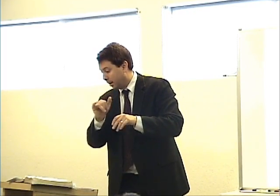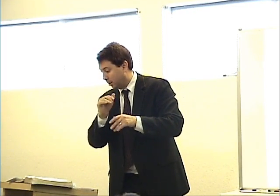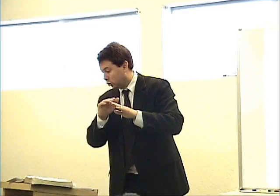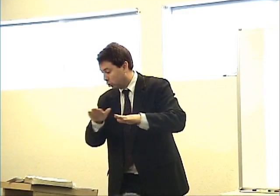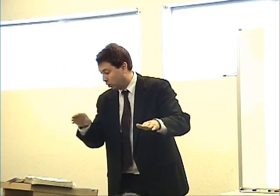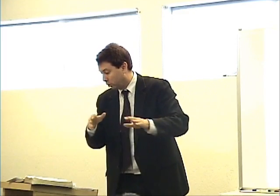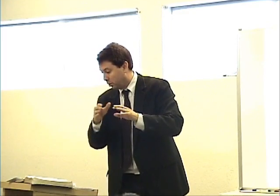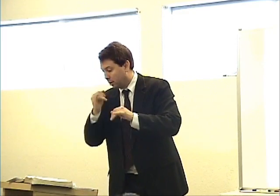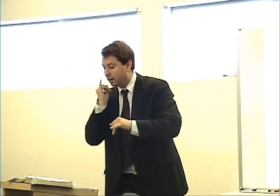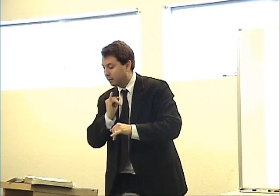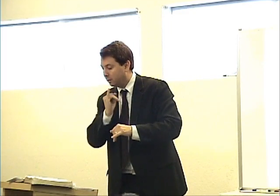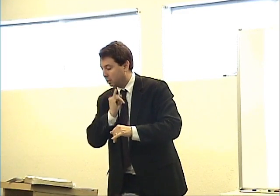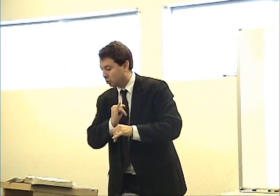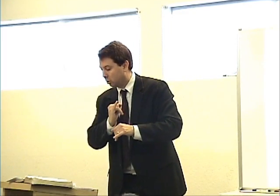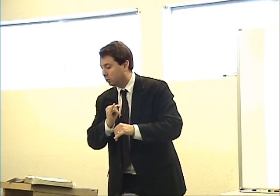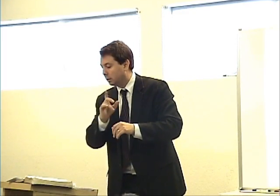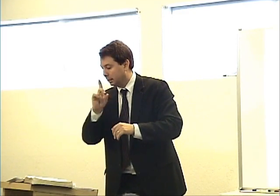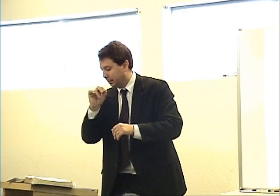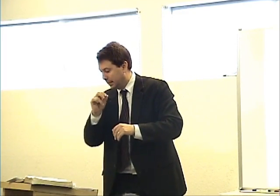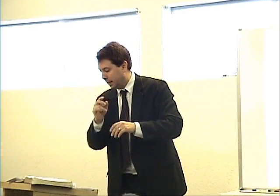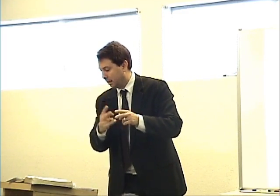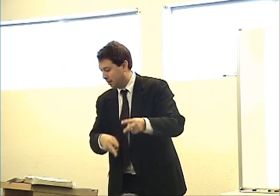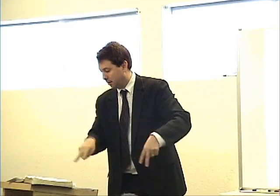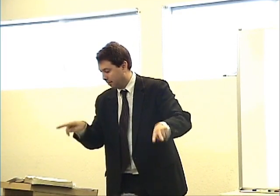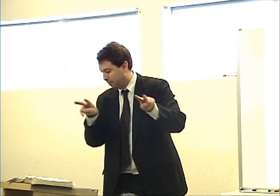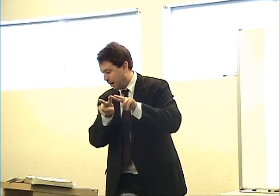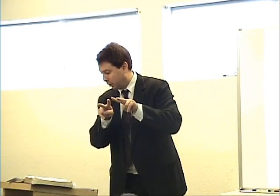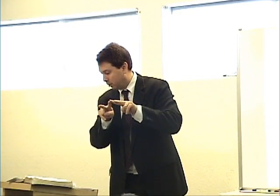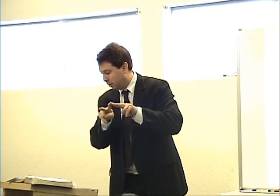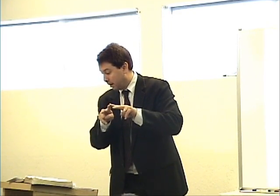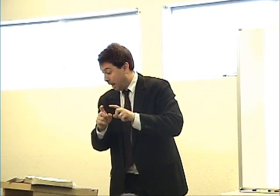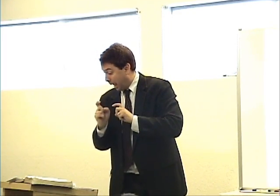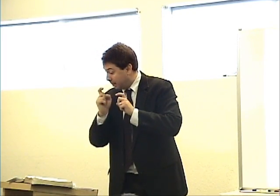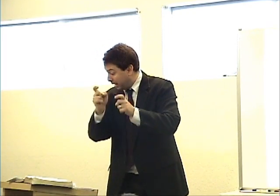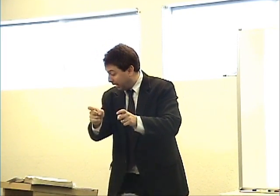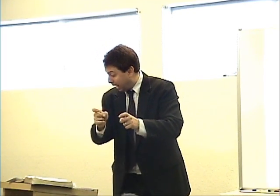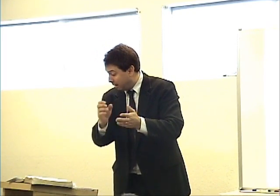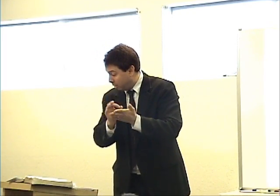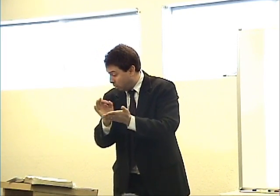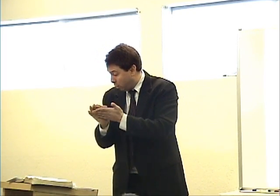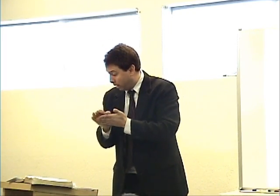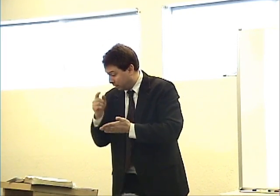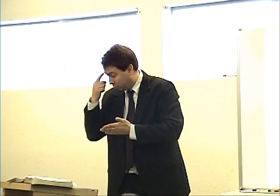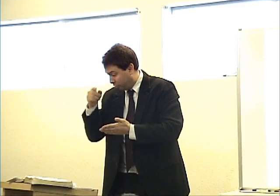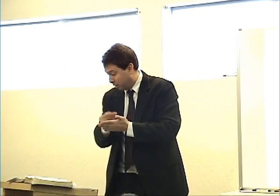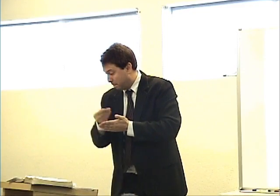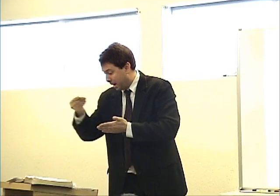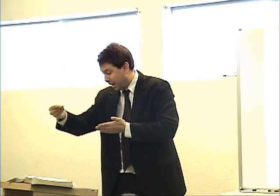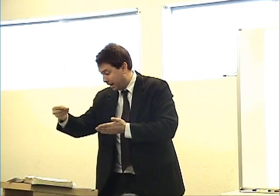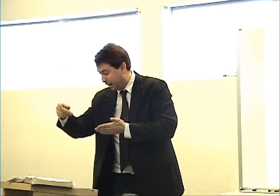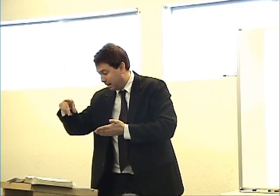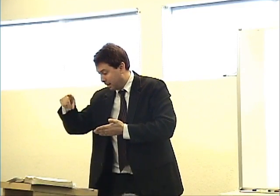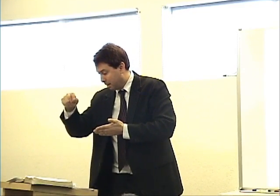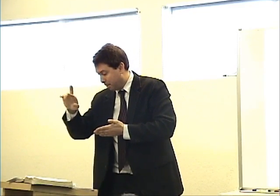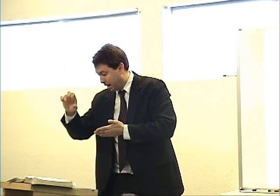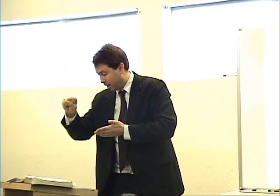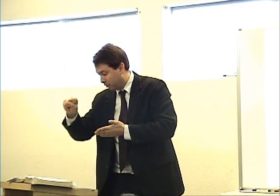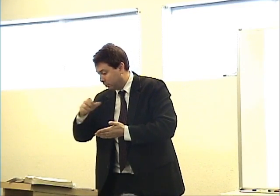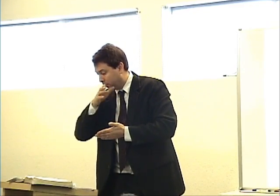the children of Israel did value. And they gave the coins for to buy the potter's